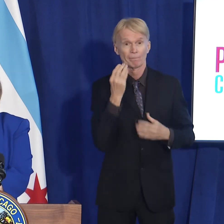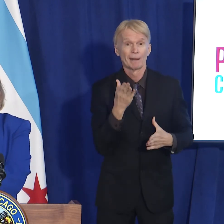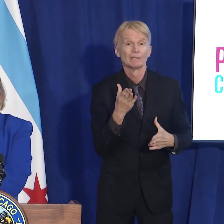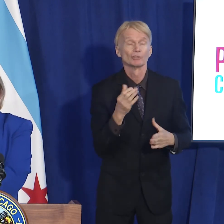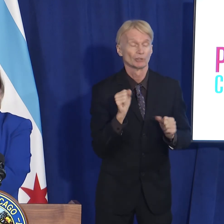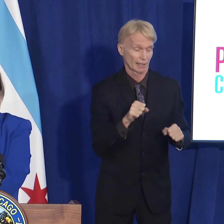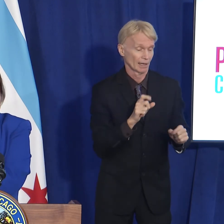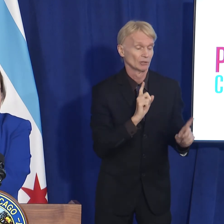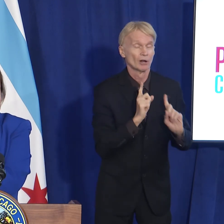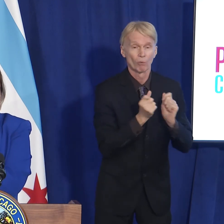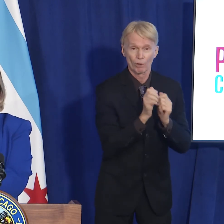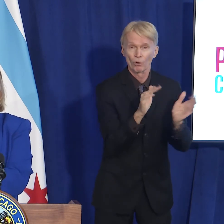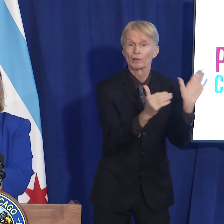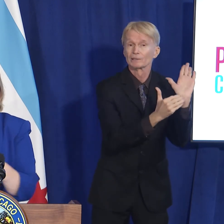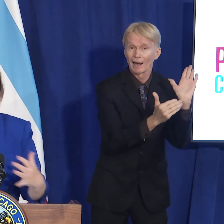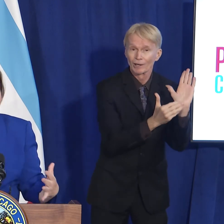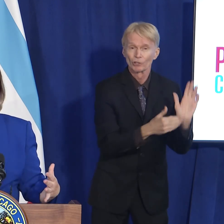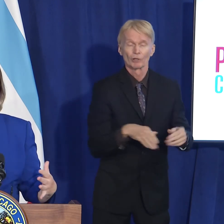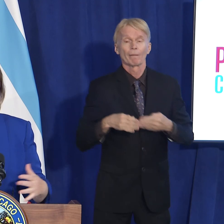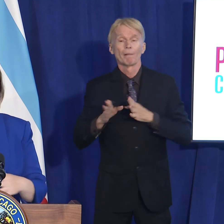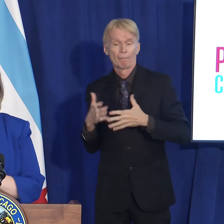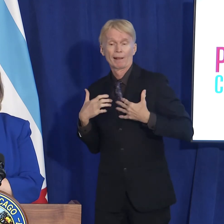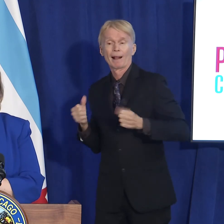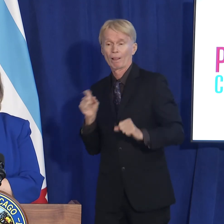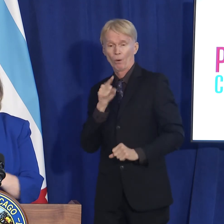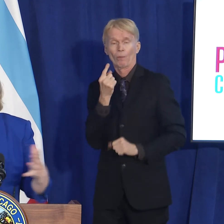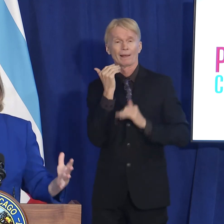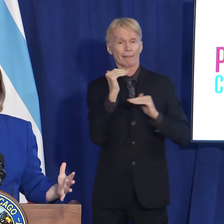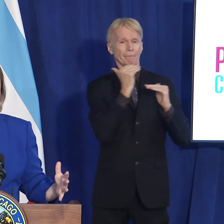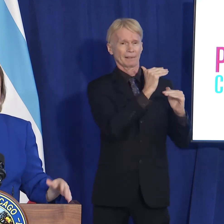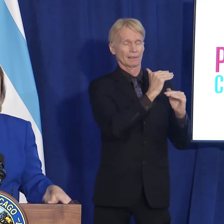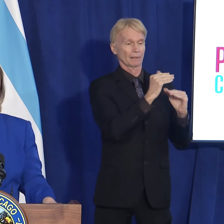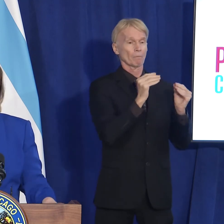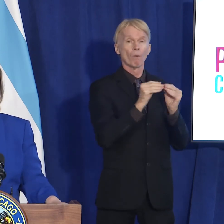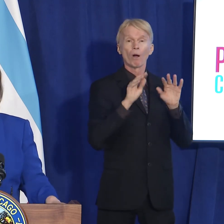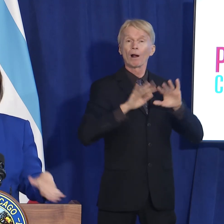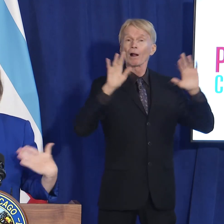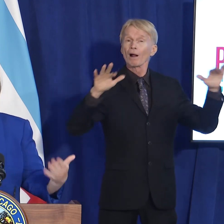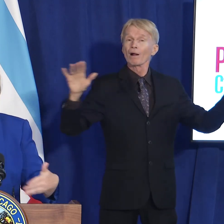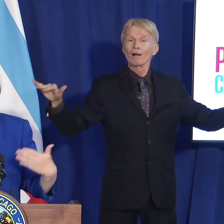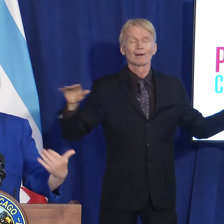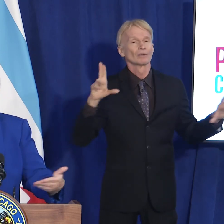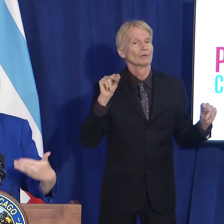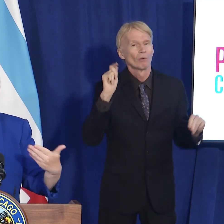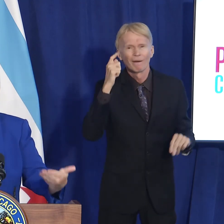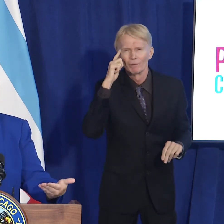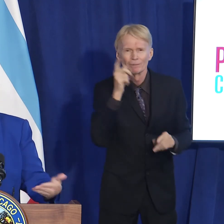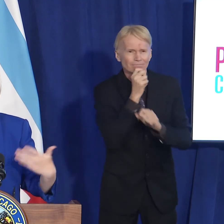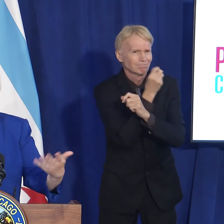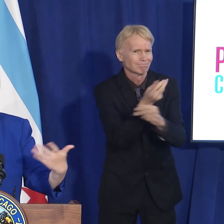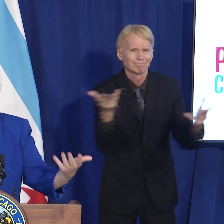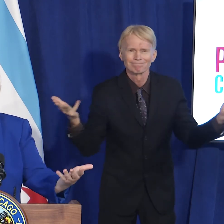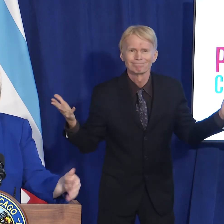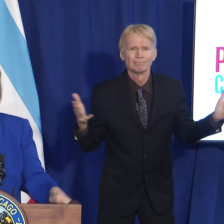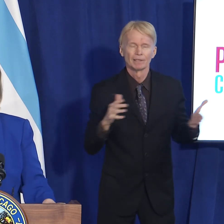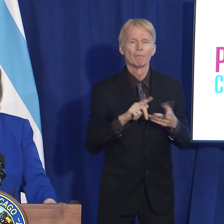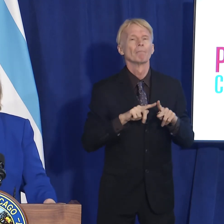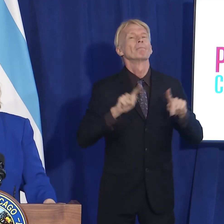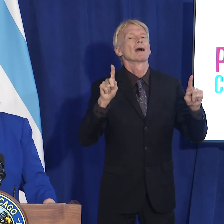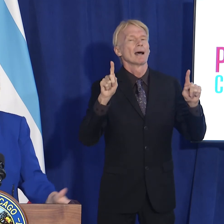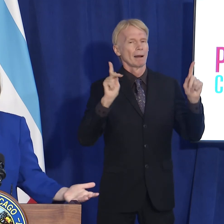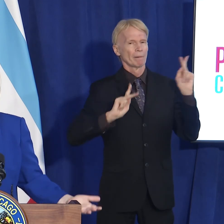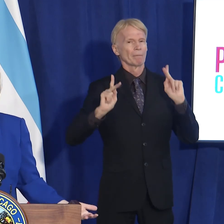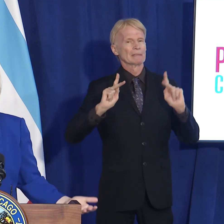their healthcare provider, to the public health system. It is not shared outside of that. But this is some of the mistrust, I